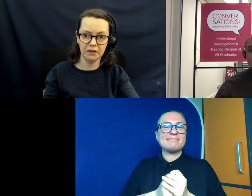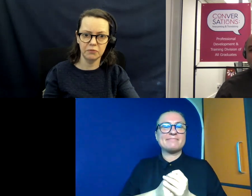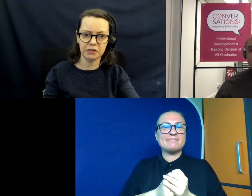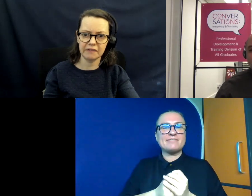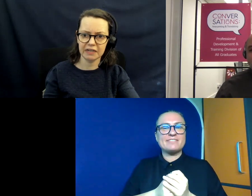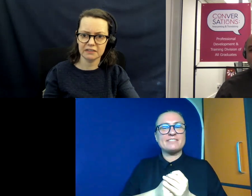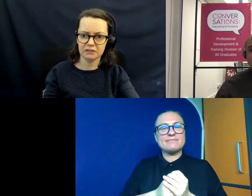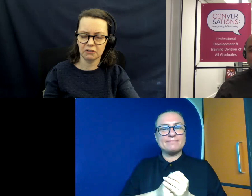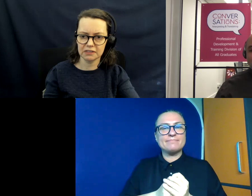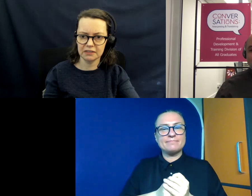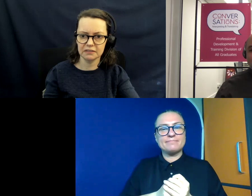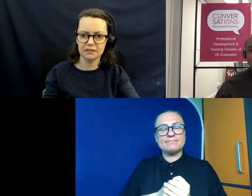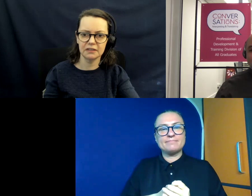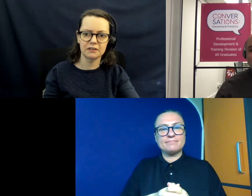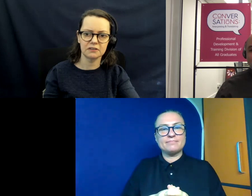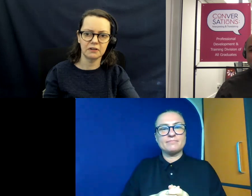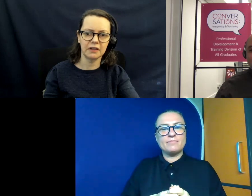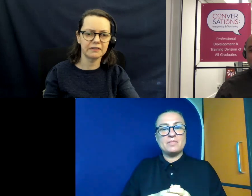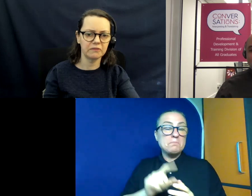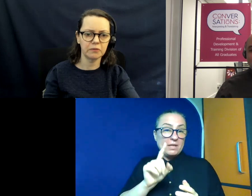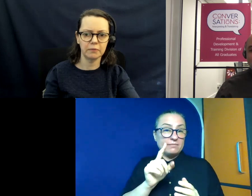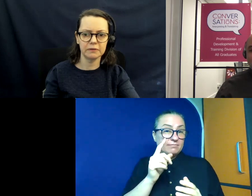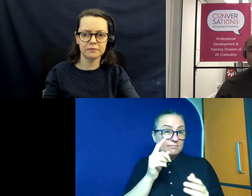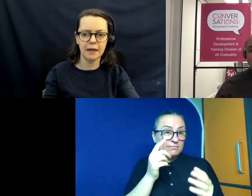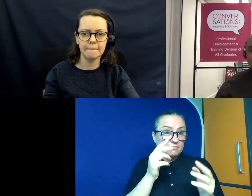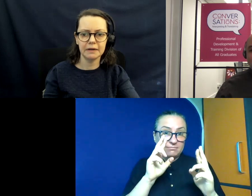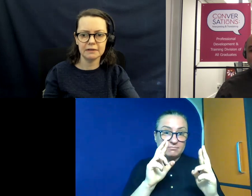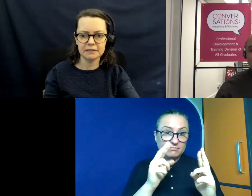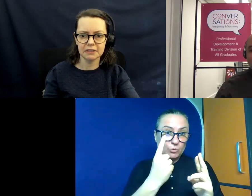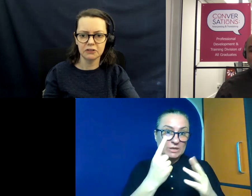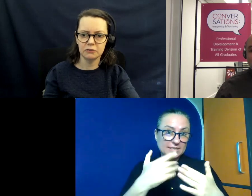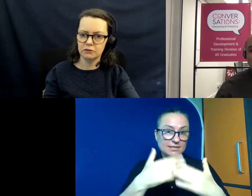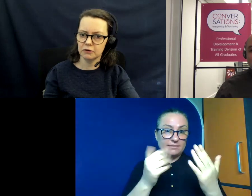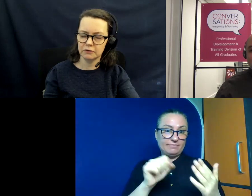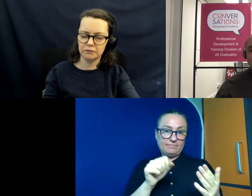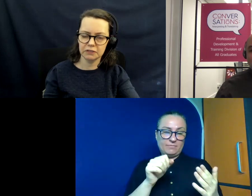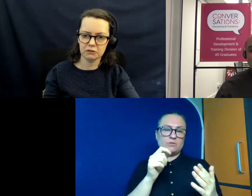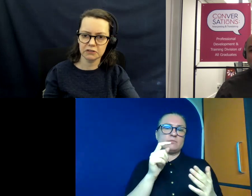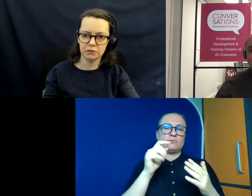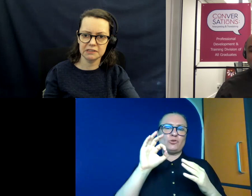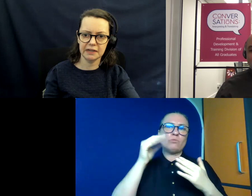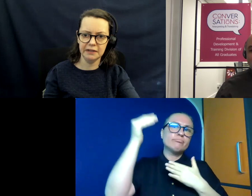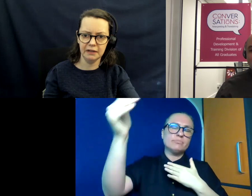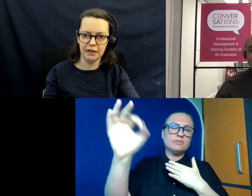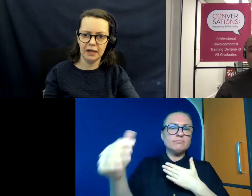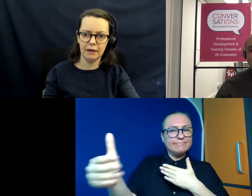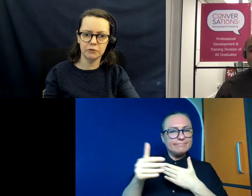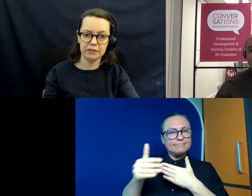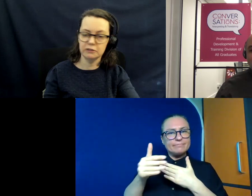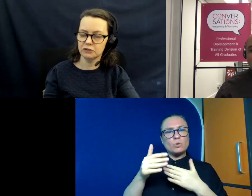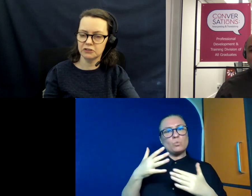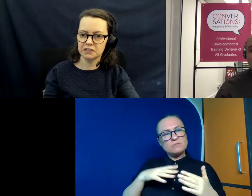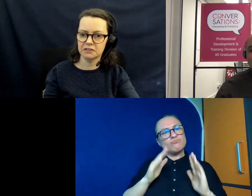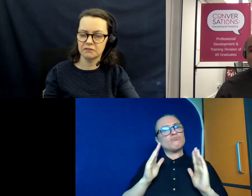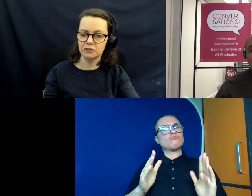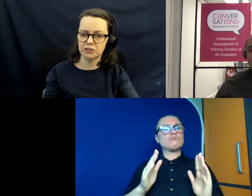journalists. We don't have access to content. So there's some of the problems. But, you know, fingers crossed one day, not in